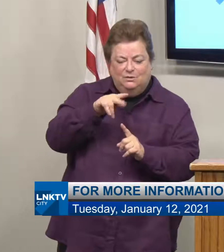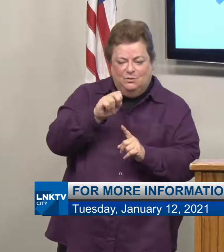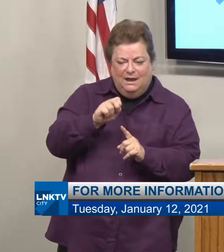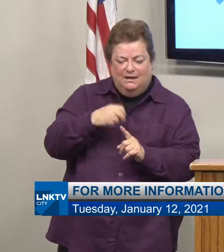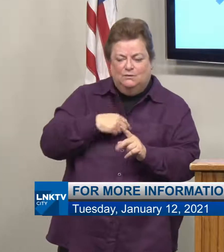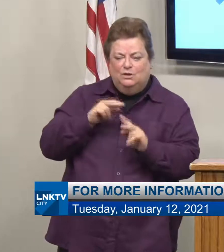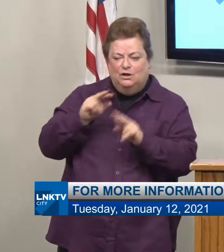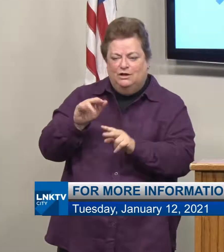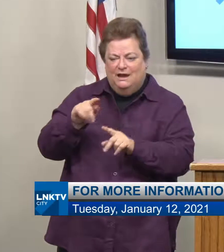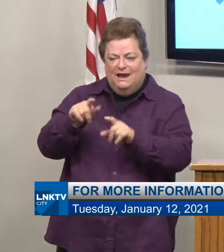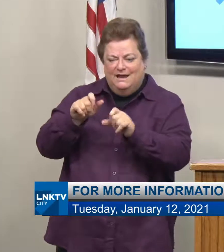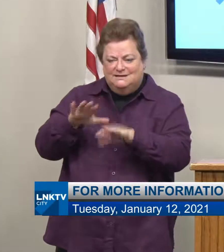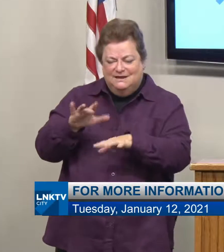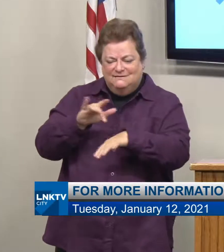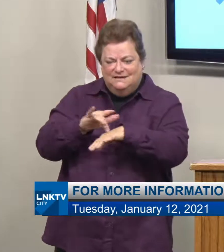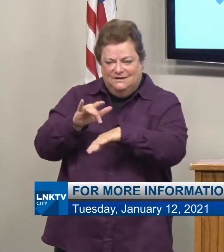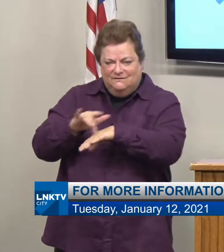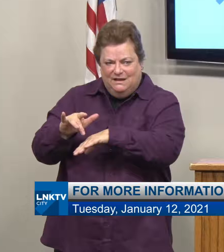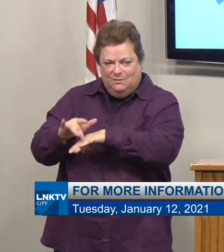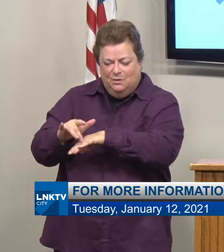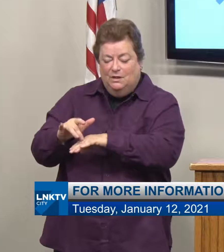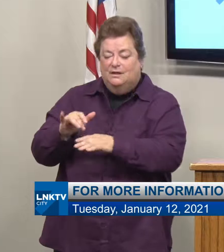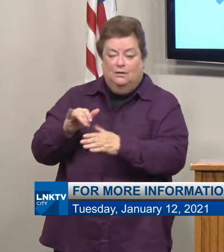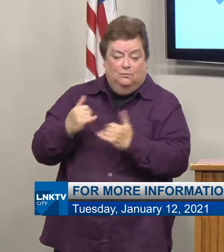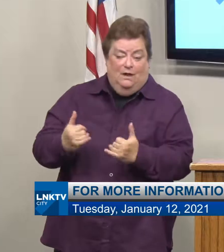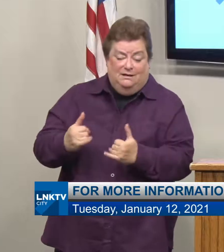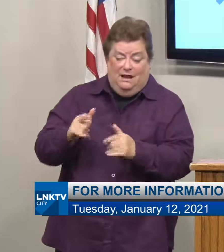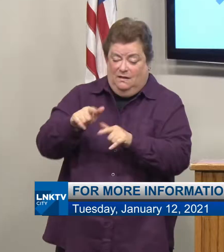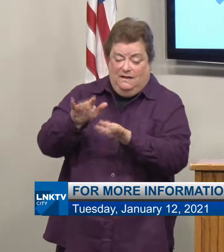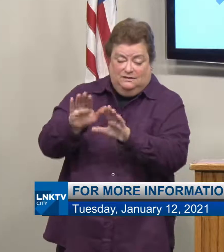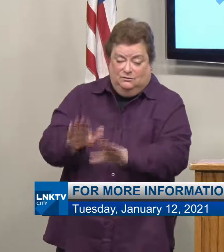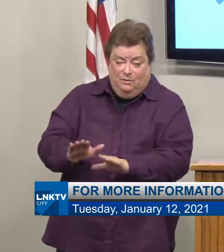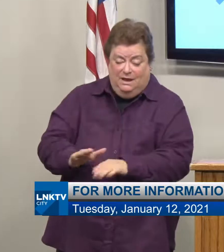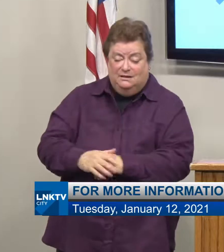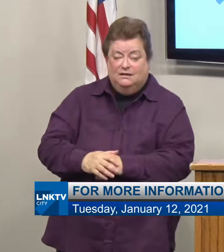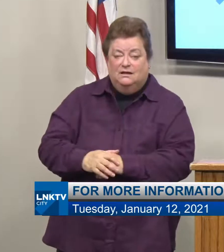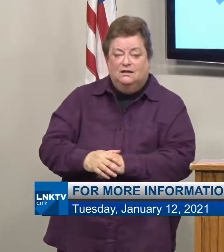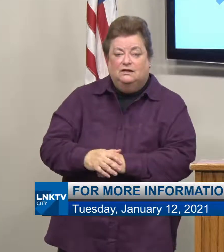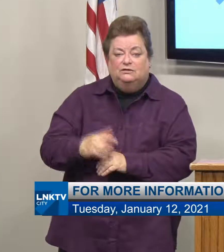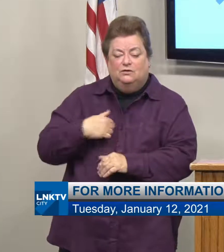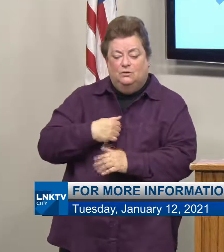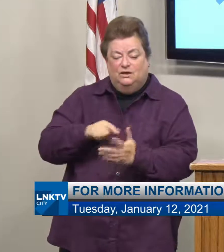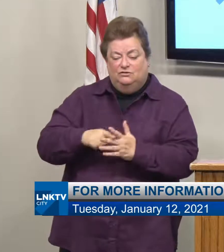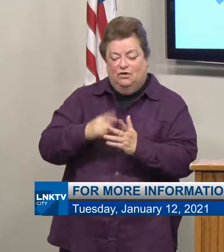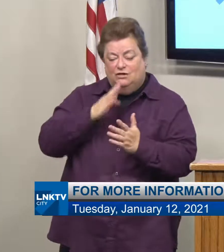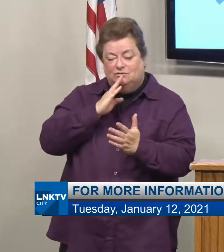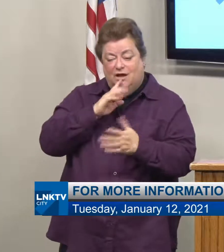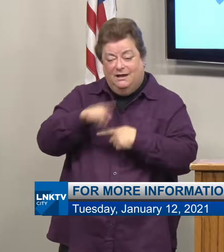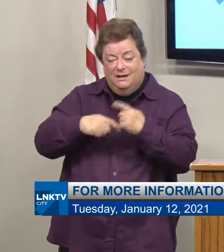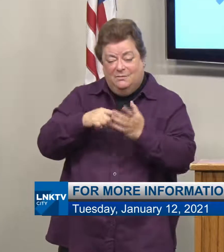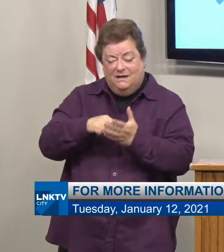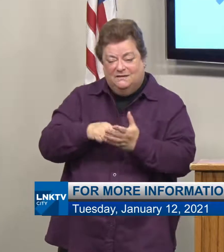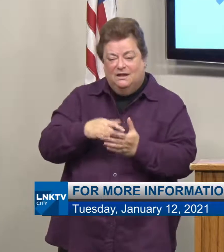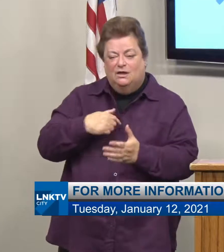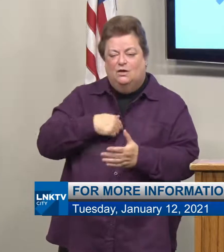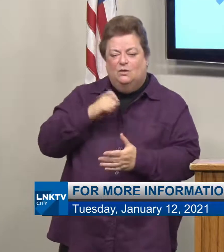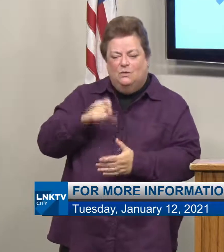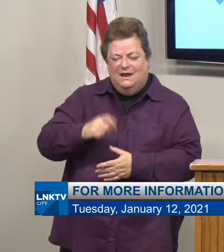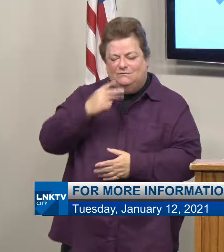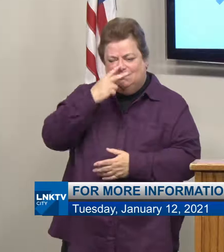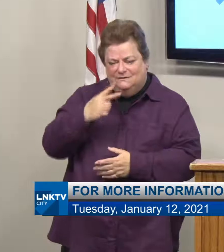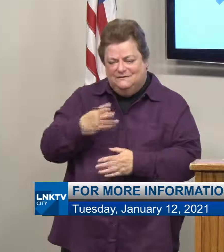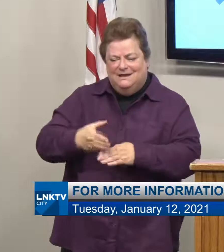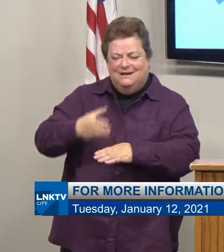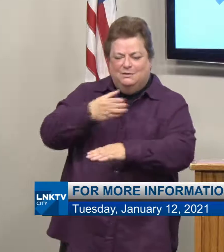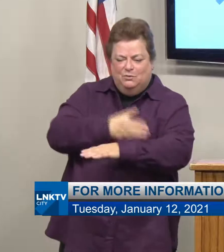We're looking at testing availability, which is great. So if we start really talking about this, we really need to see an improvement in